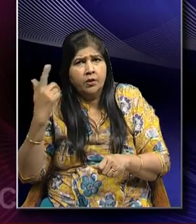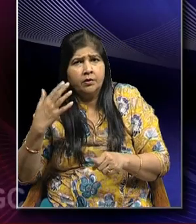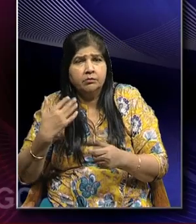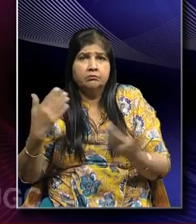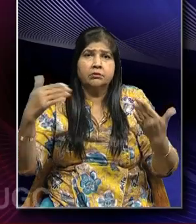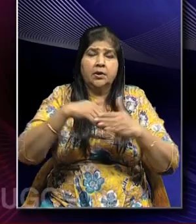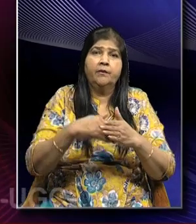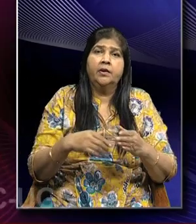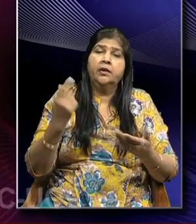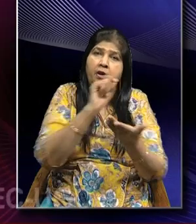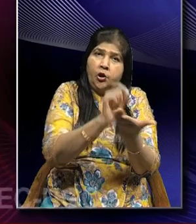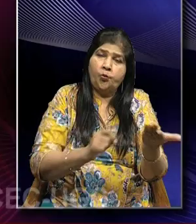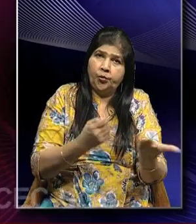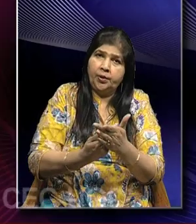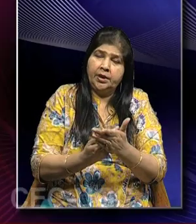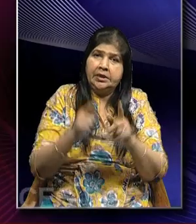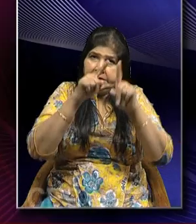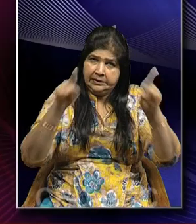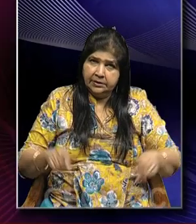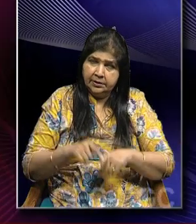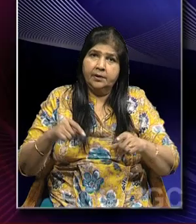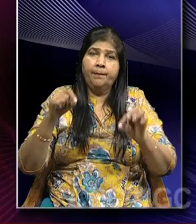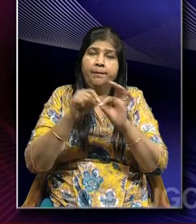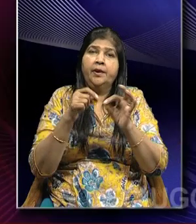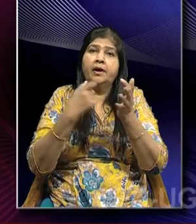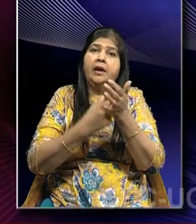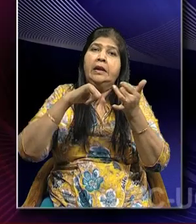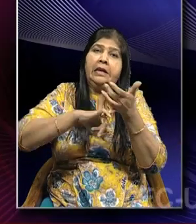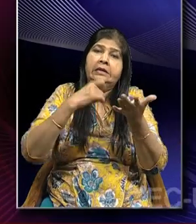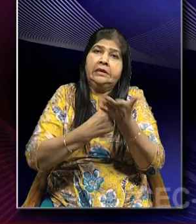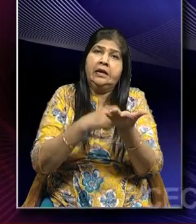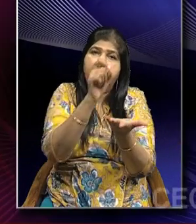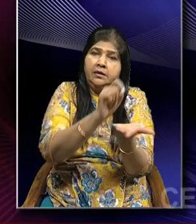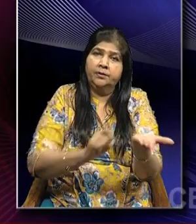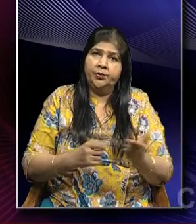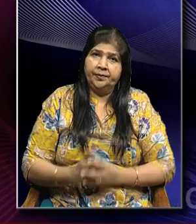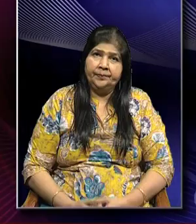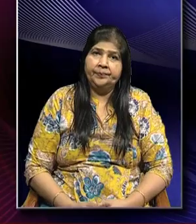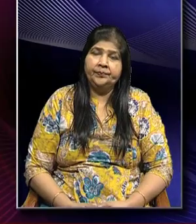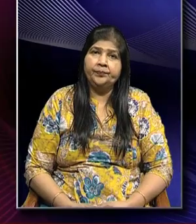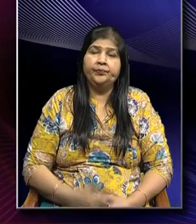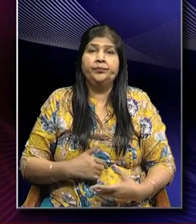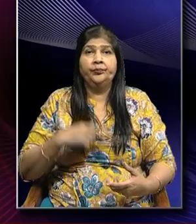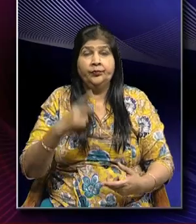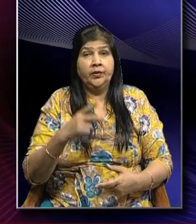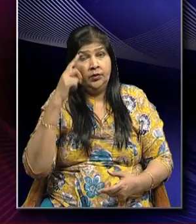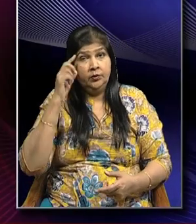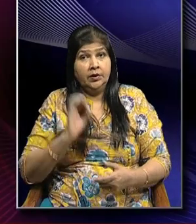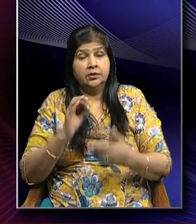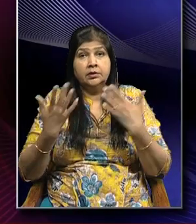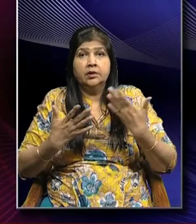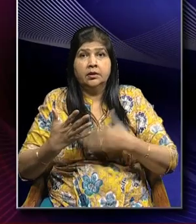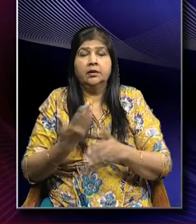coming up with this what you call as BRSR reporting or ESG reporting. So we need to understand